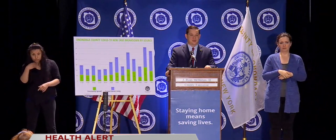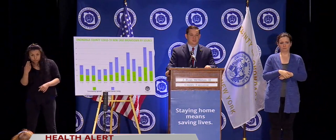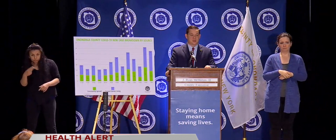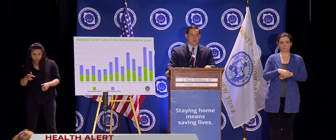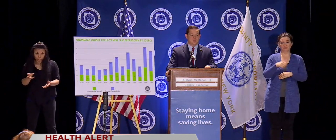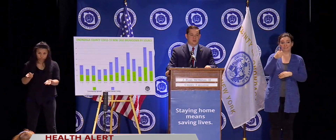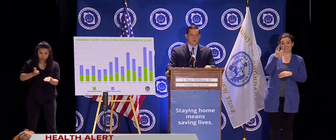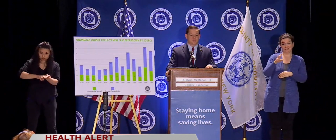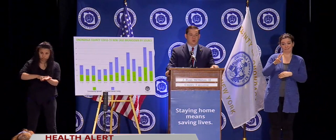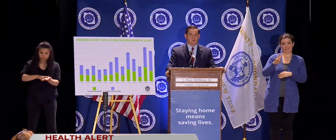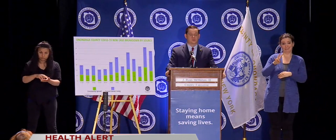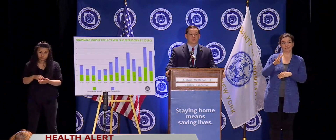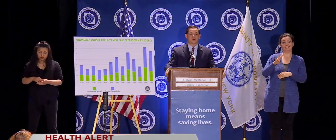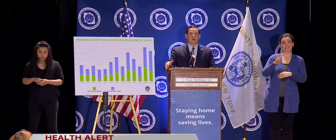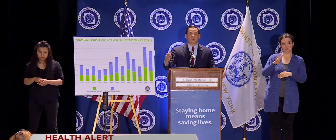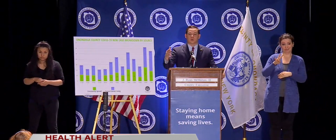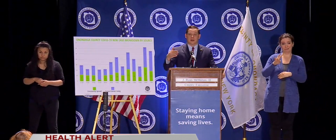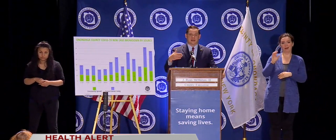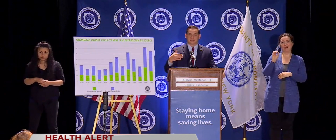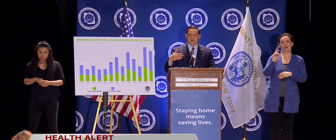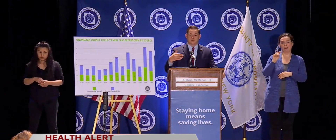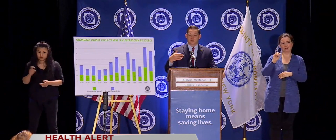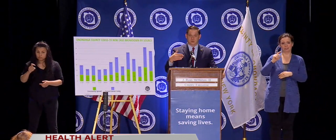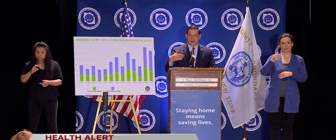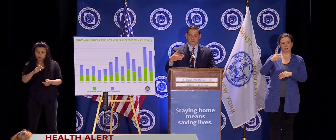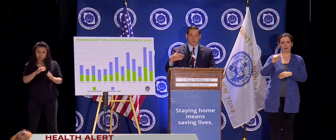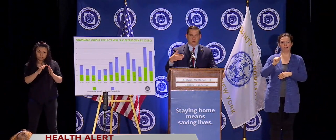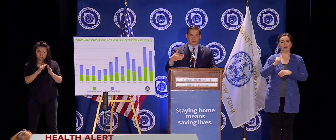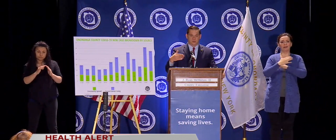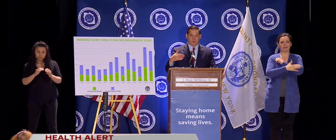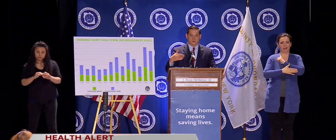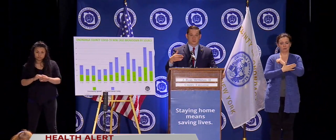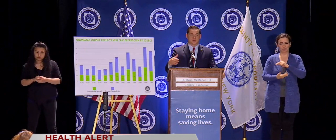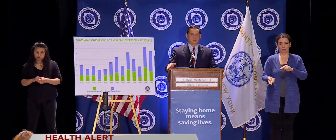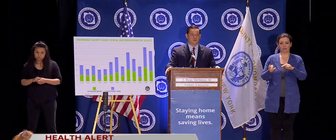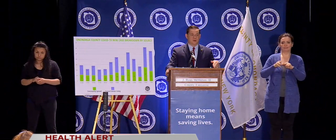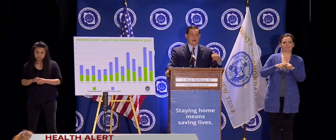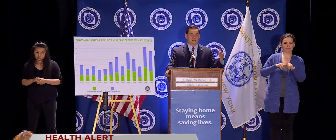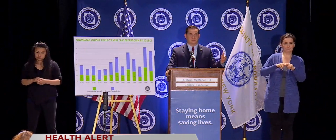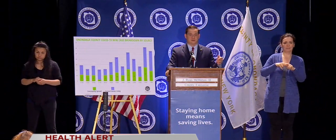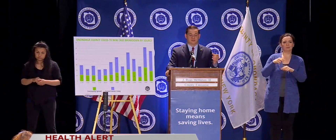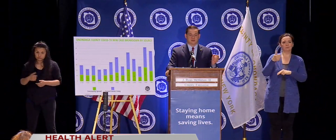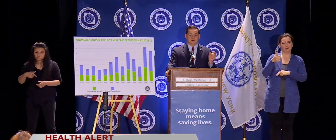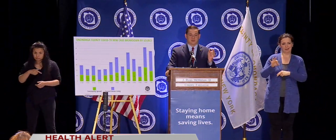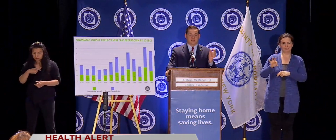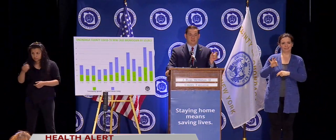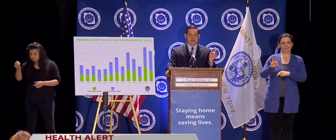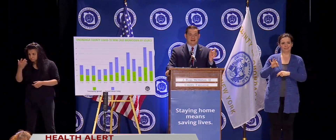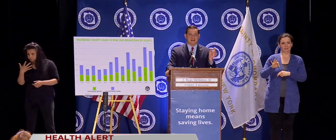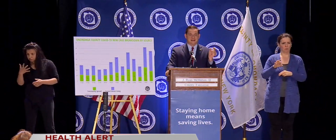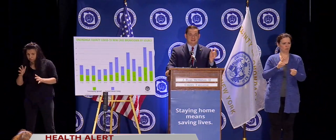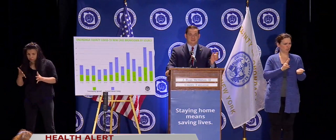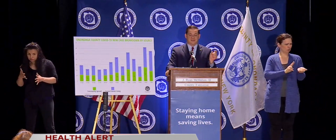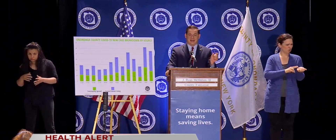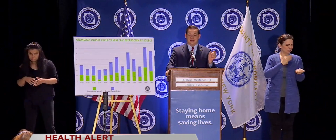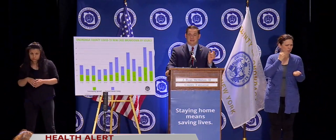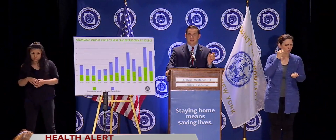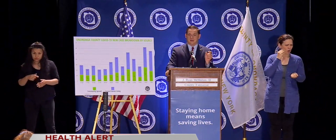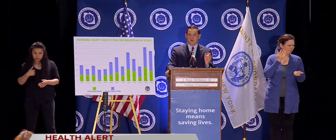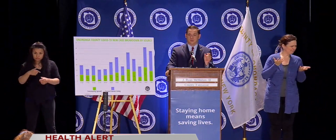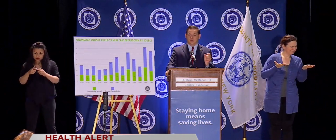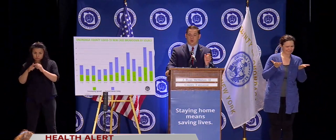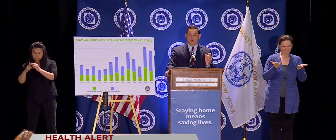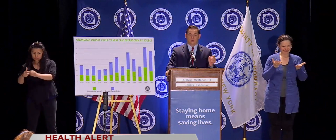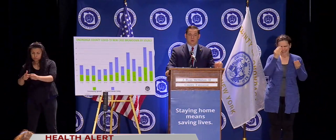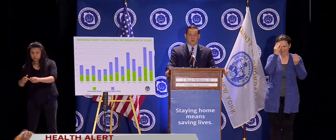19 deaths in nursing homes. We were not getting those 2 deaths reported to us. We've been asking for this clarification on defining